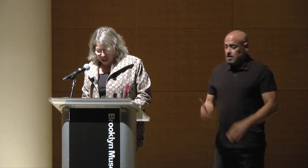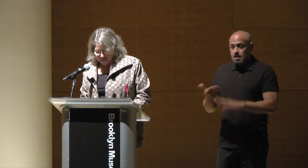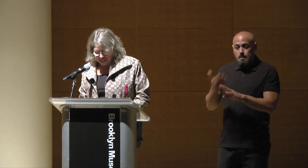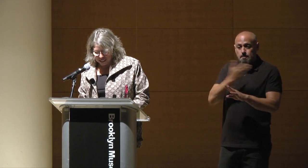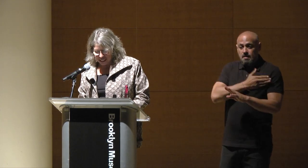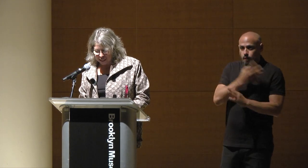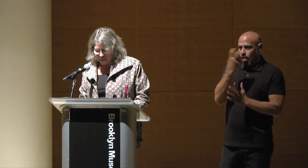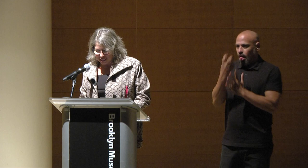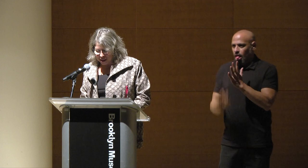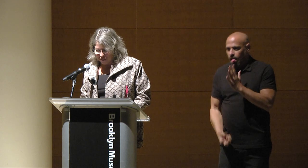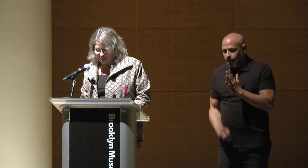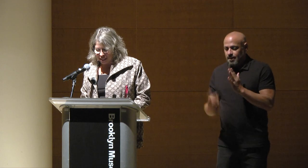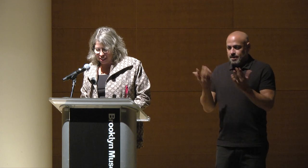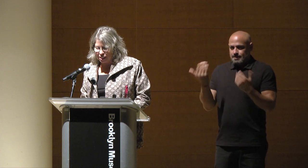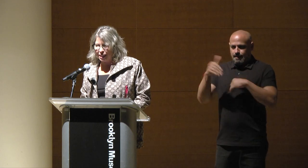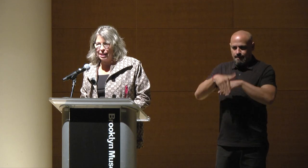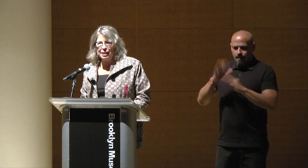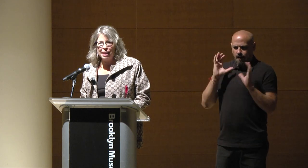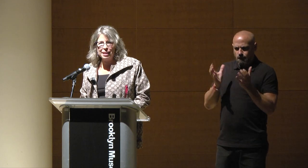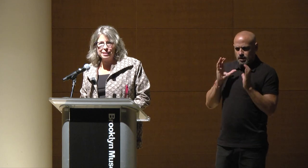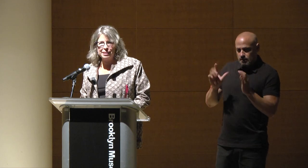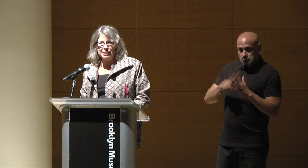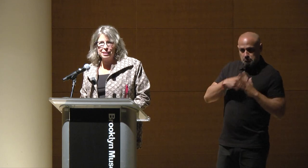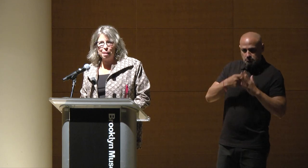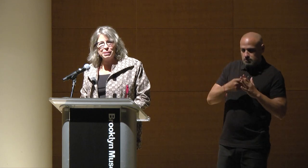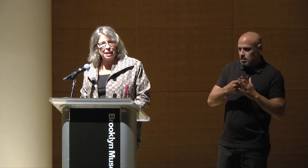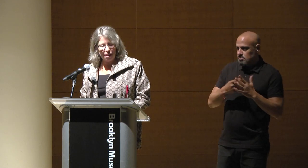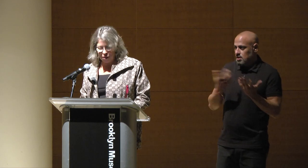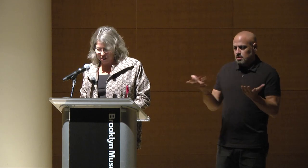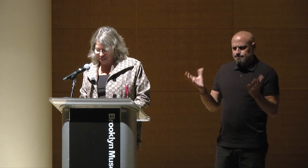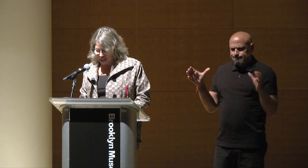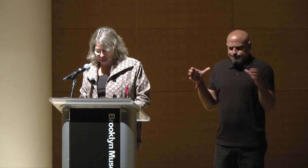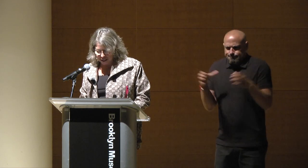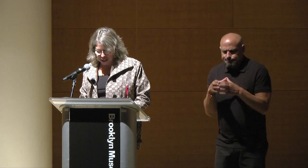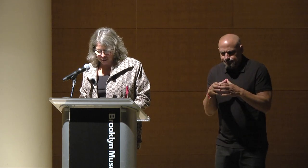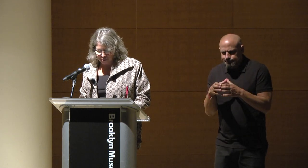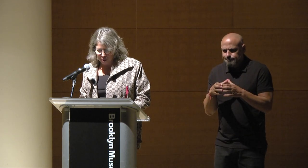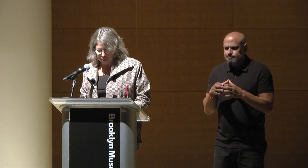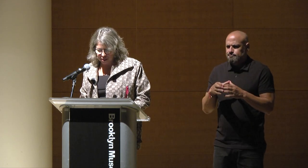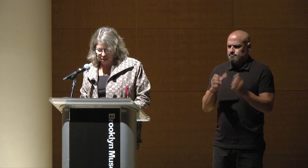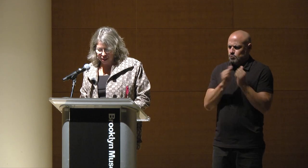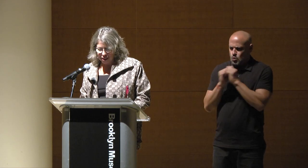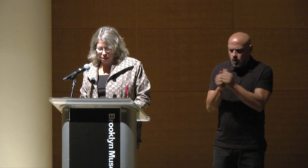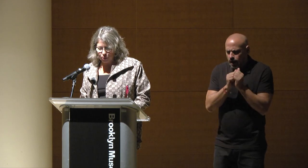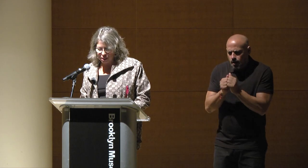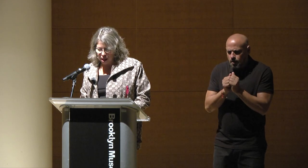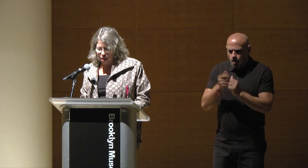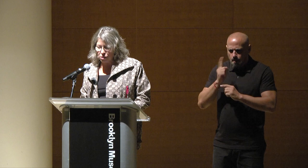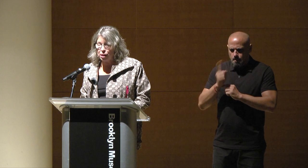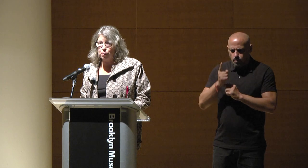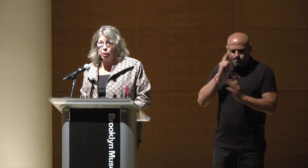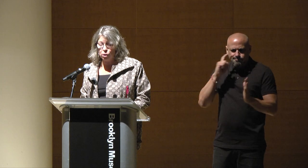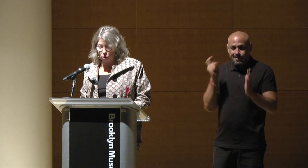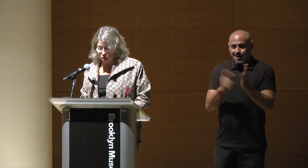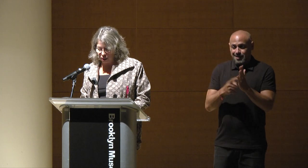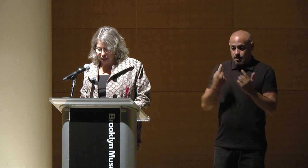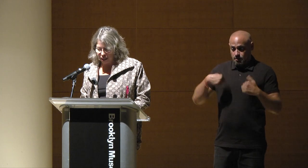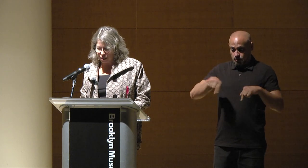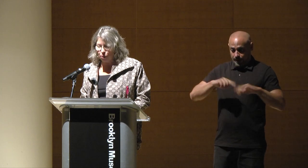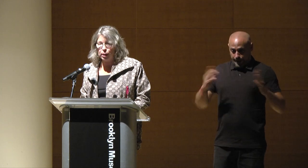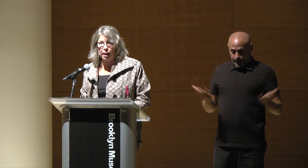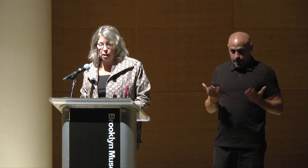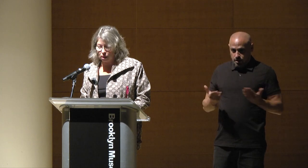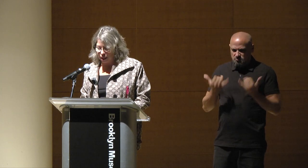Before we dive into this evening's conversation, let us come together and take a collective moment to acknowledge that we are